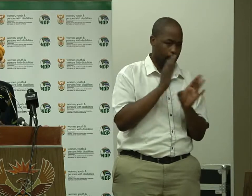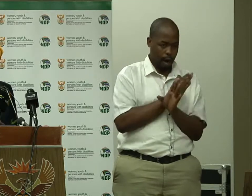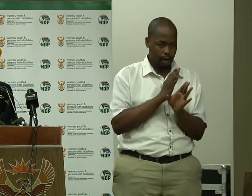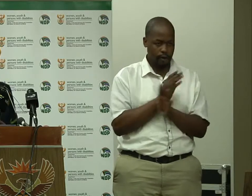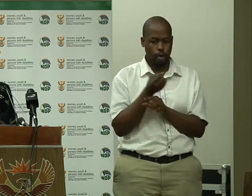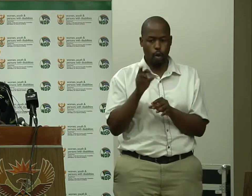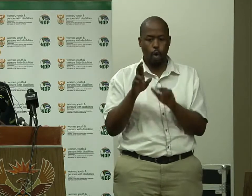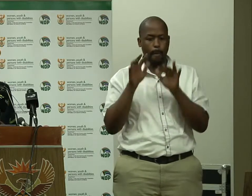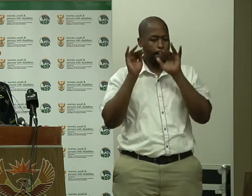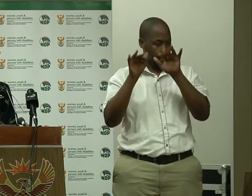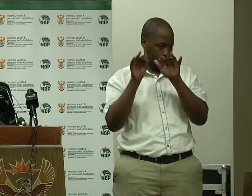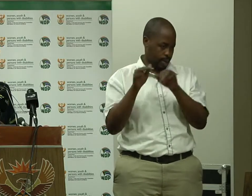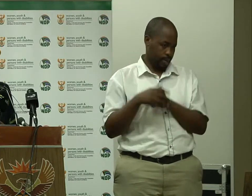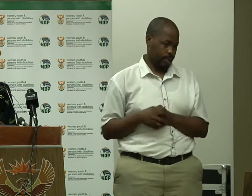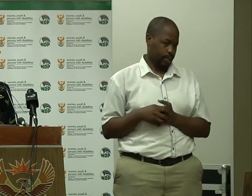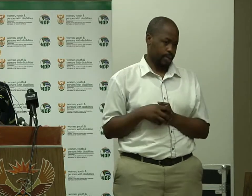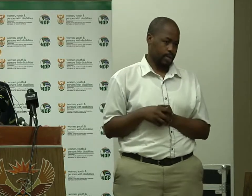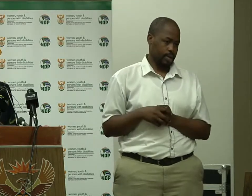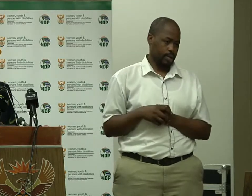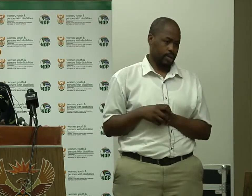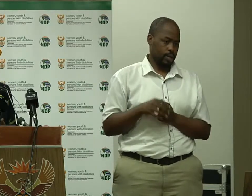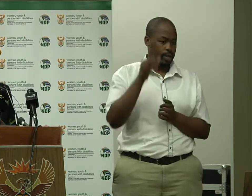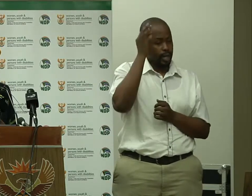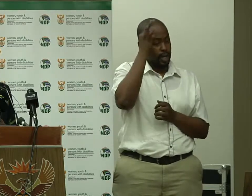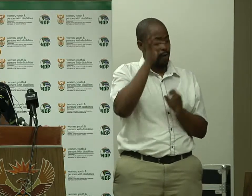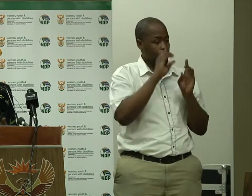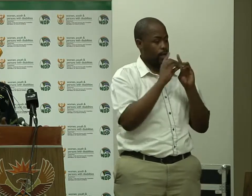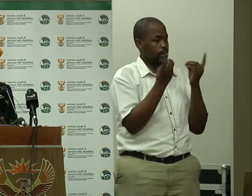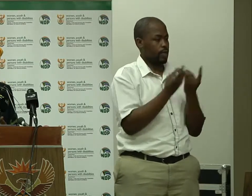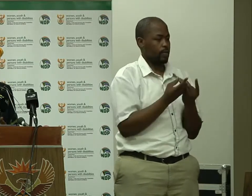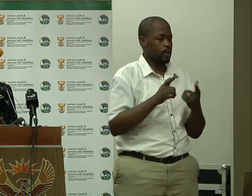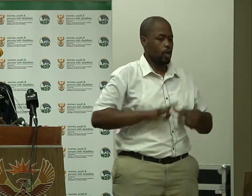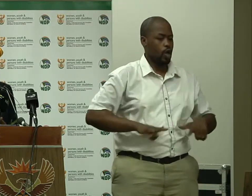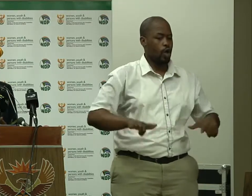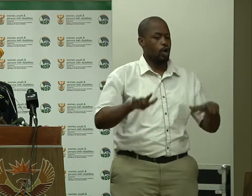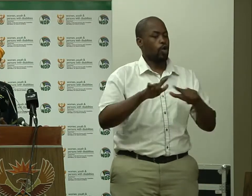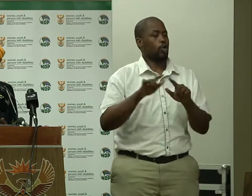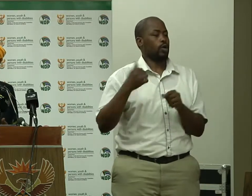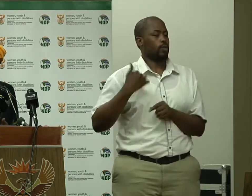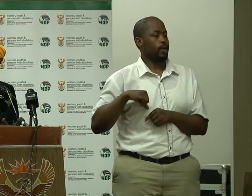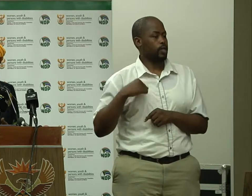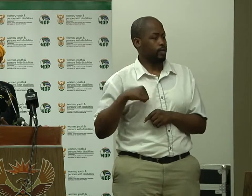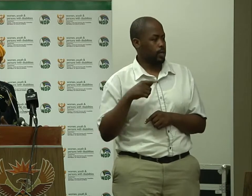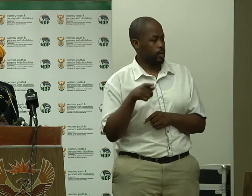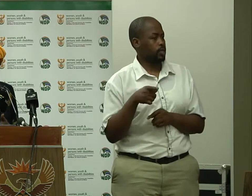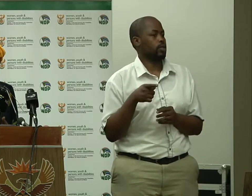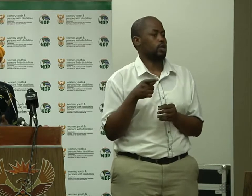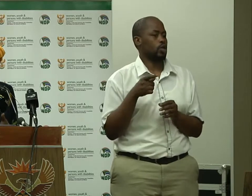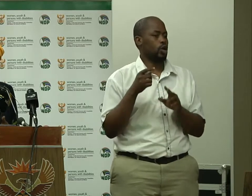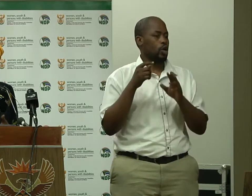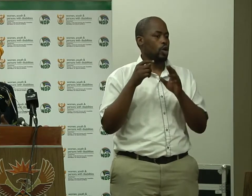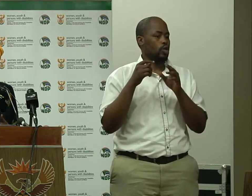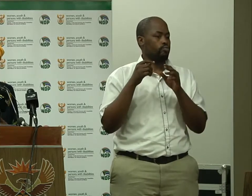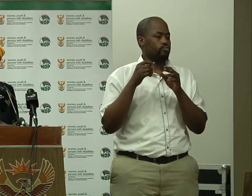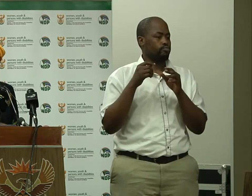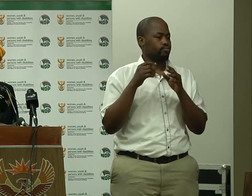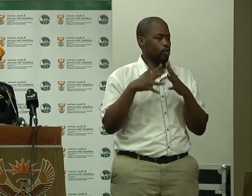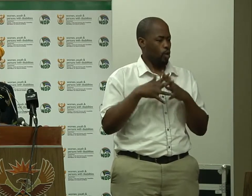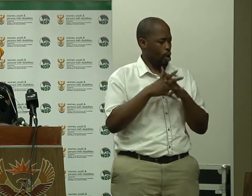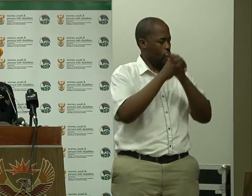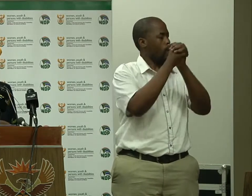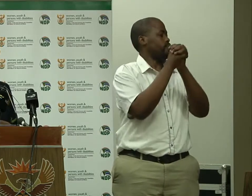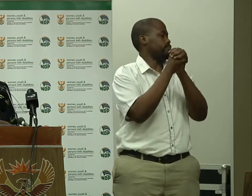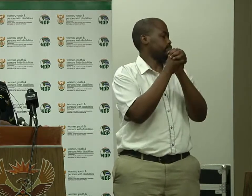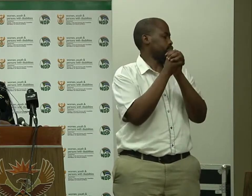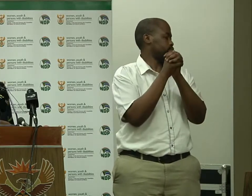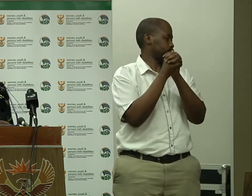public, government departments, local municipalities to hold hands with